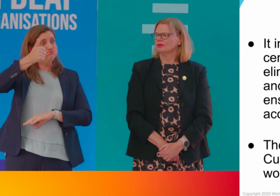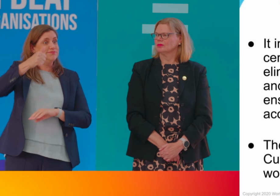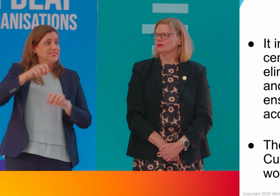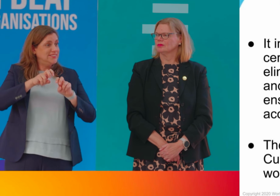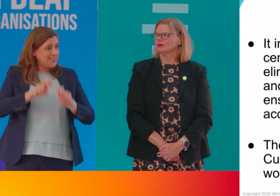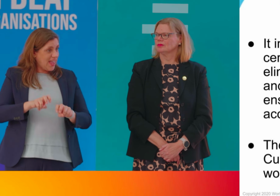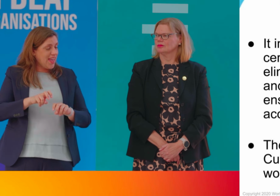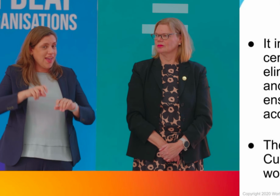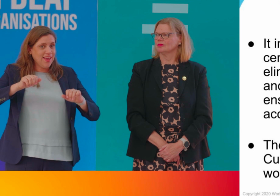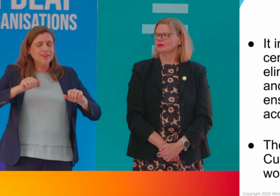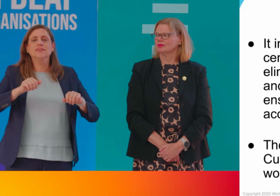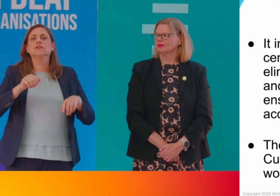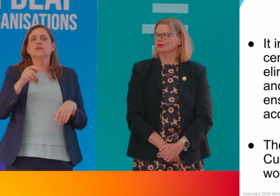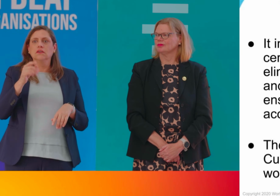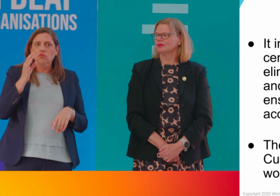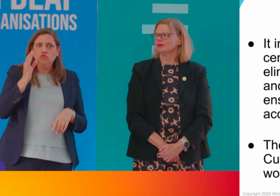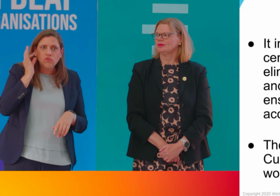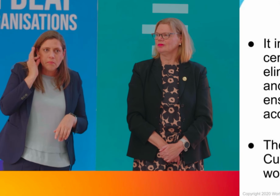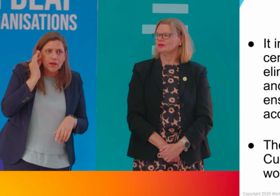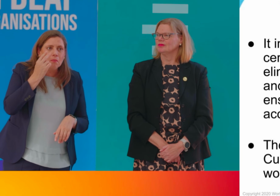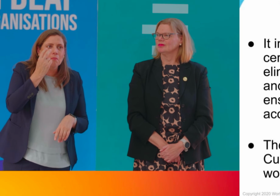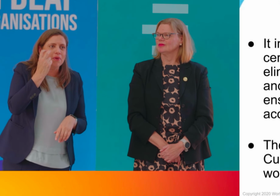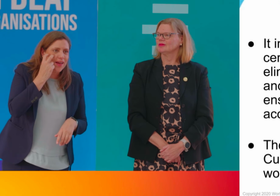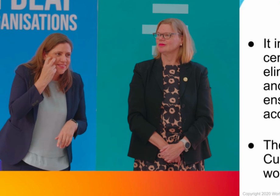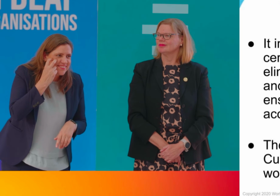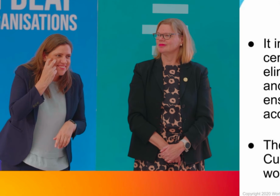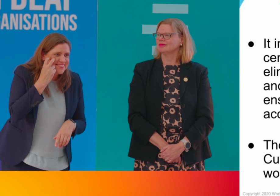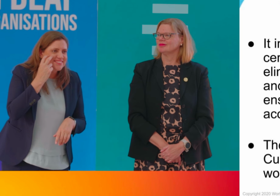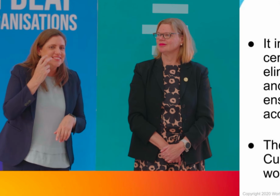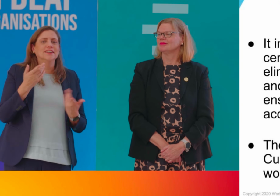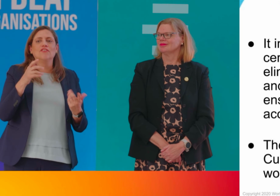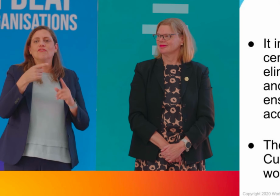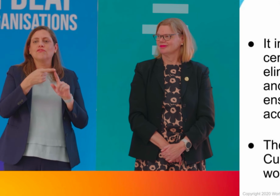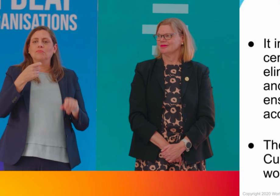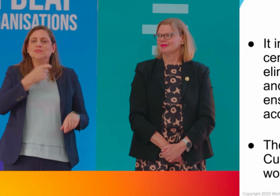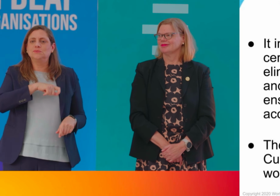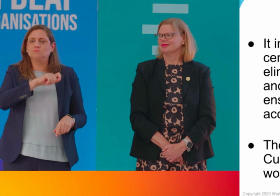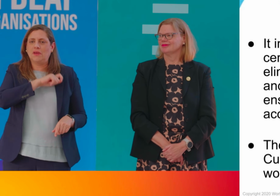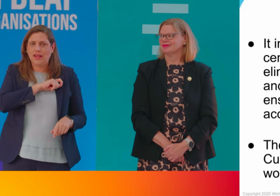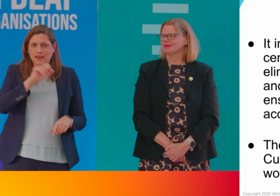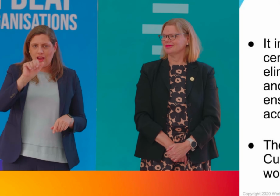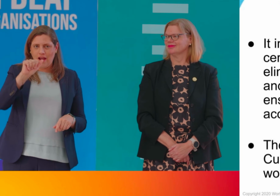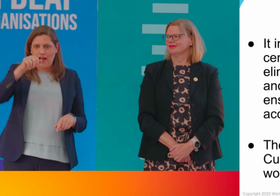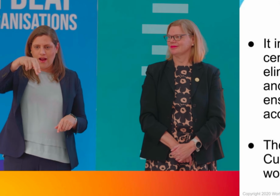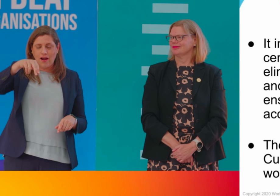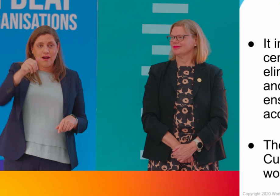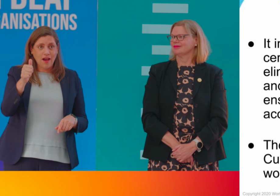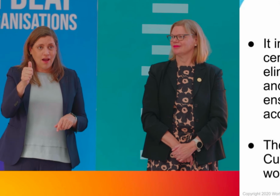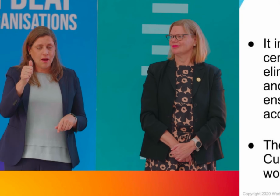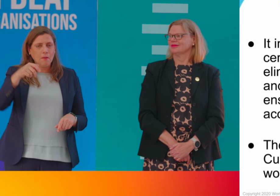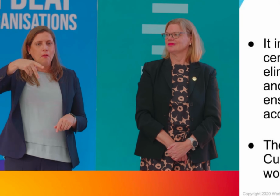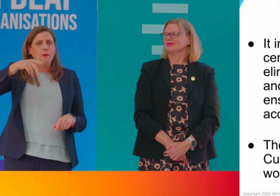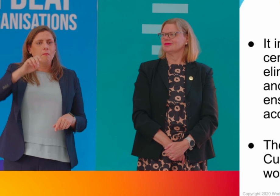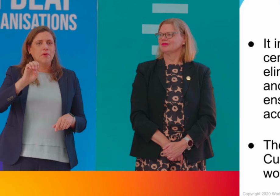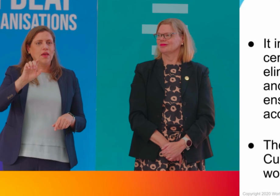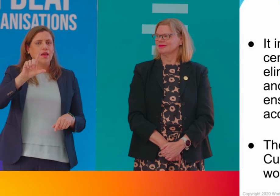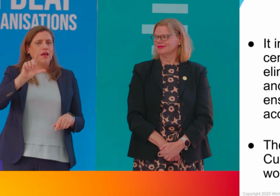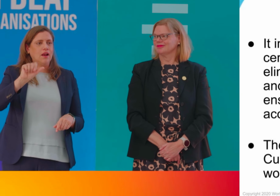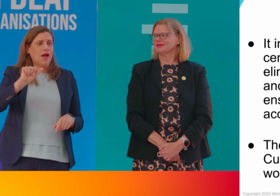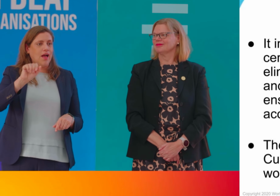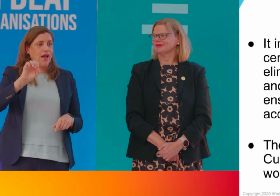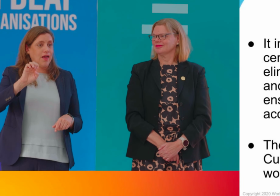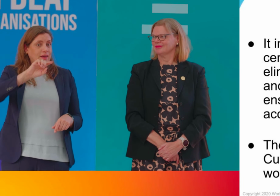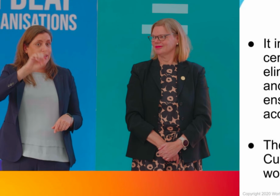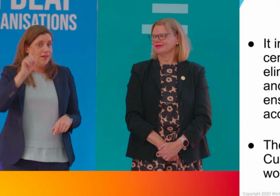The current chair of CEDAW Monitoring Committee is a woman with disability from Spain. She is